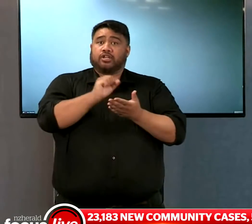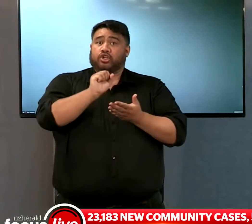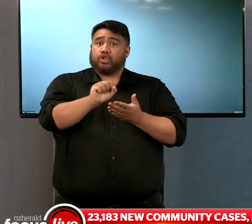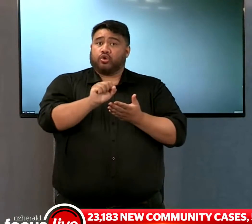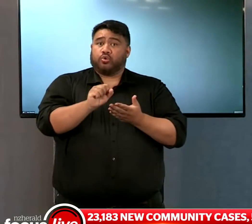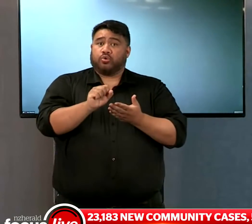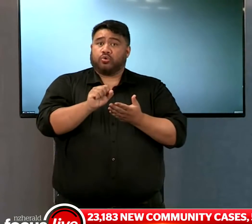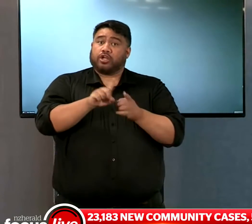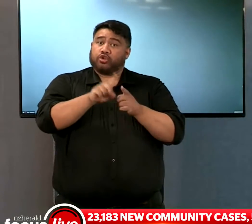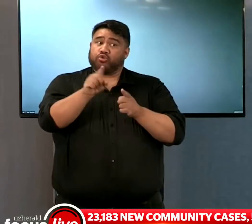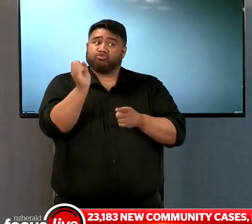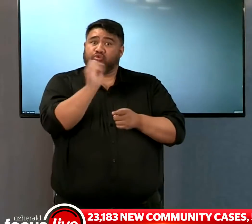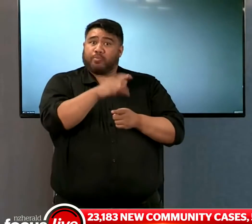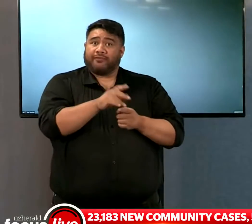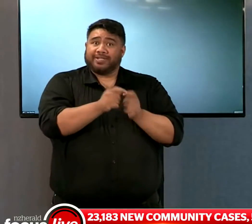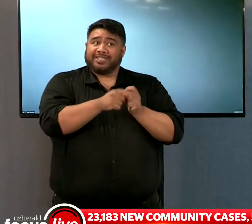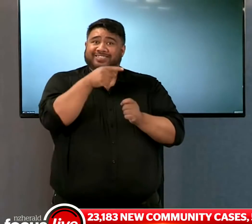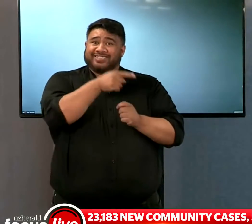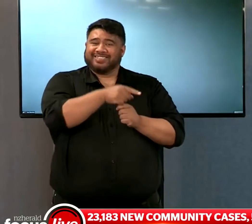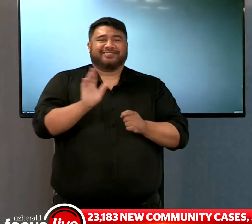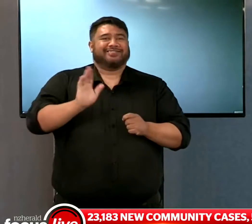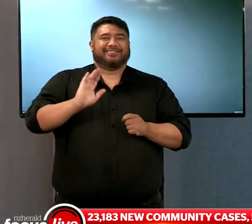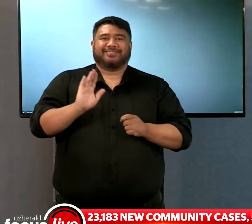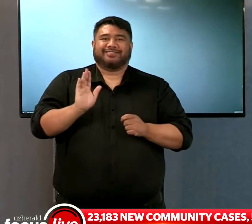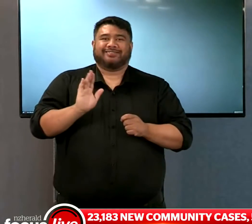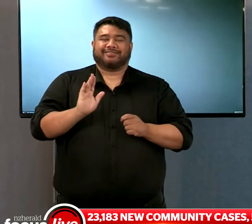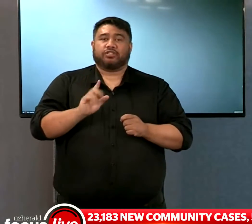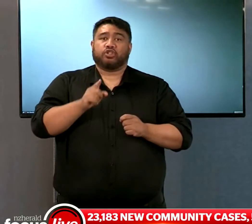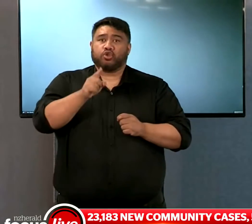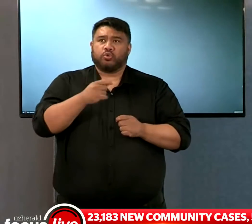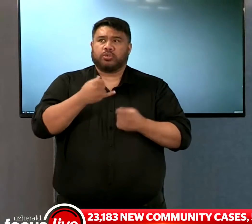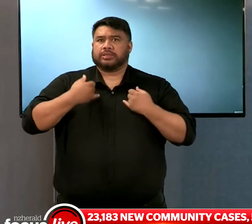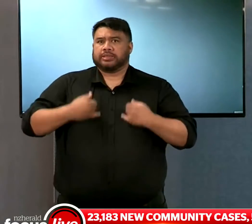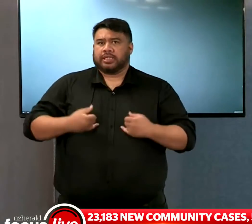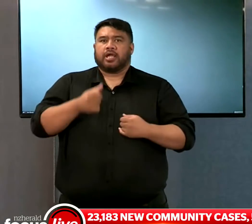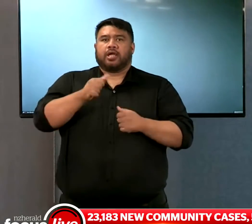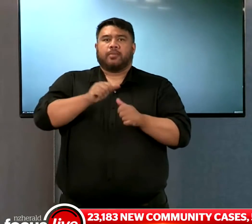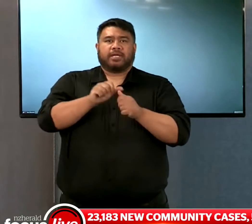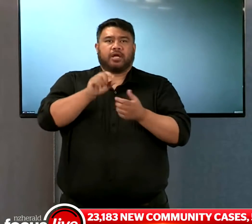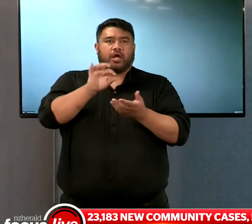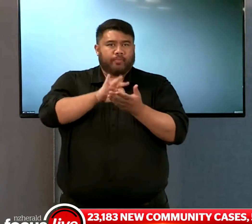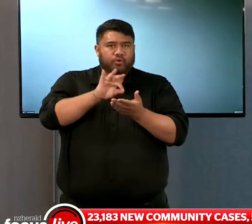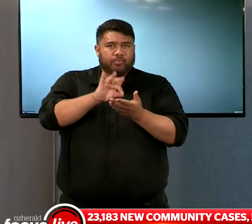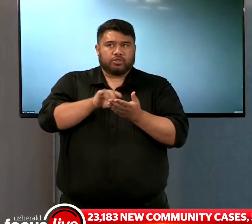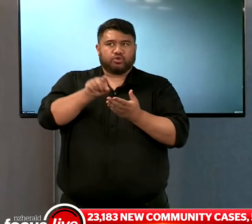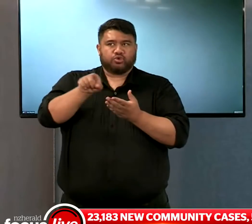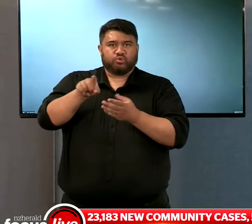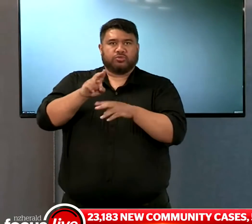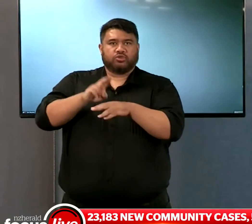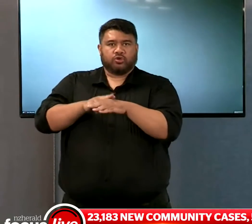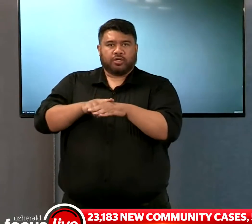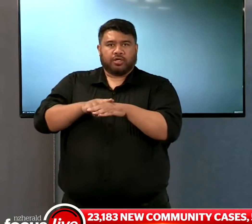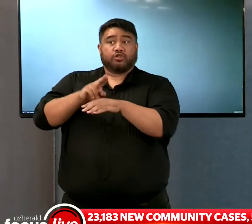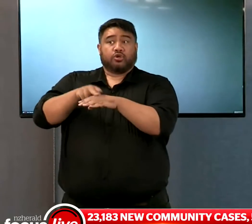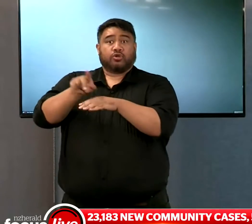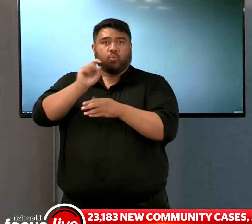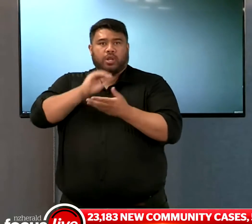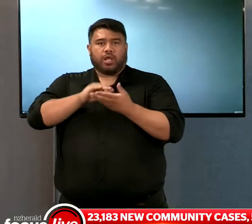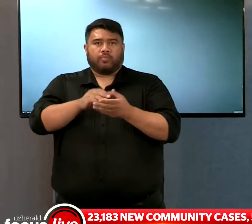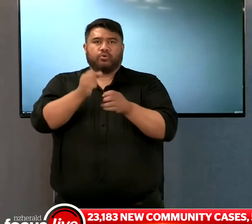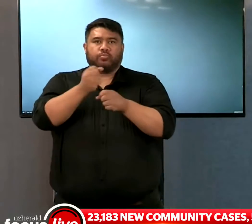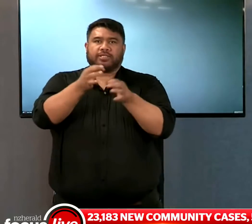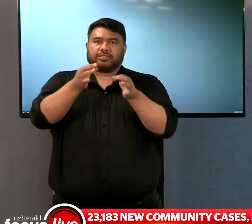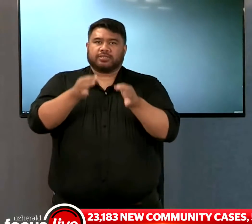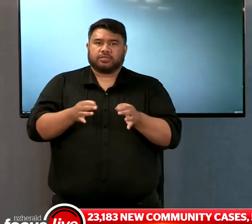need to be assessed because you are unwell, you should make an appointment with a GP, and they will determine which test you might need. That could